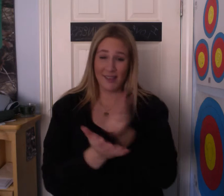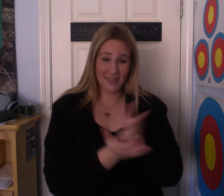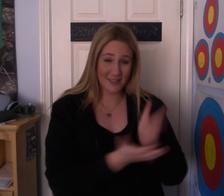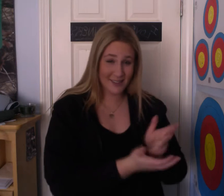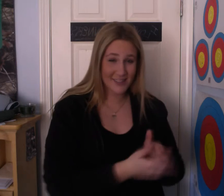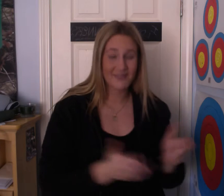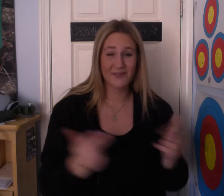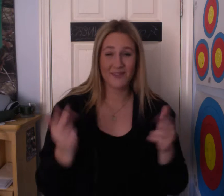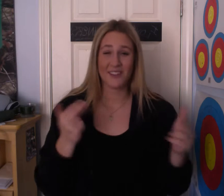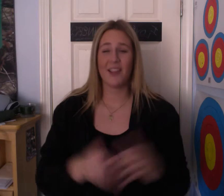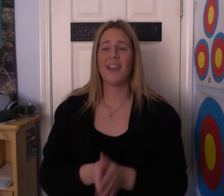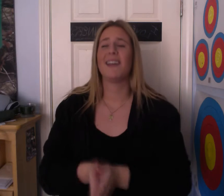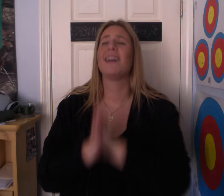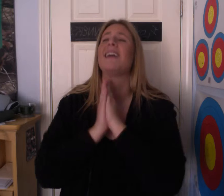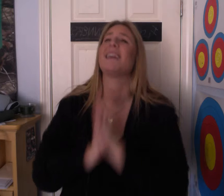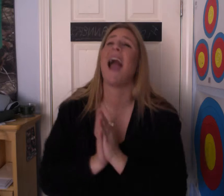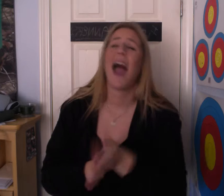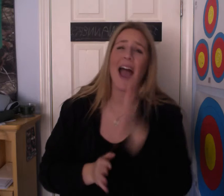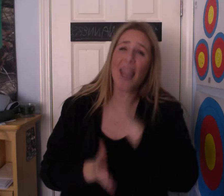And you're like, God, can't I just be a little disabled?